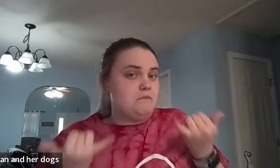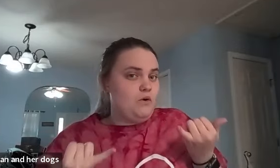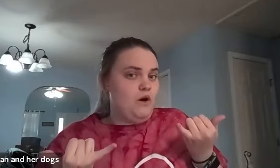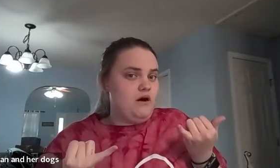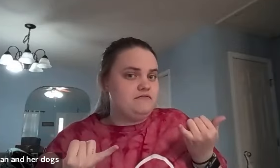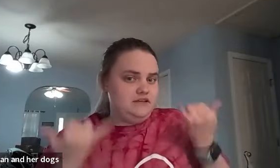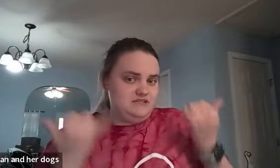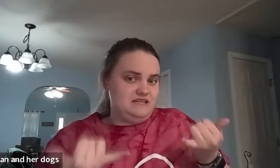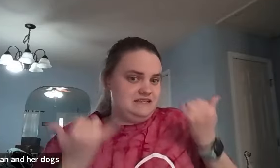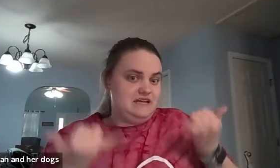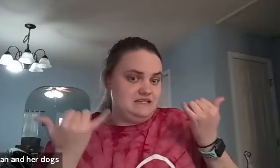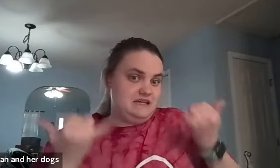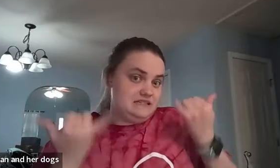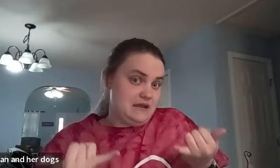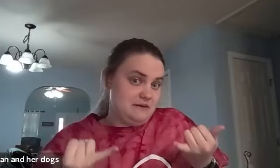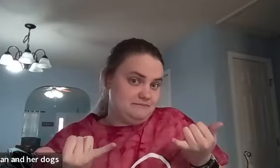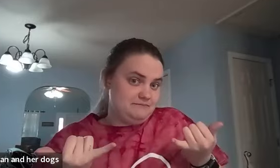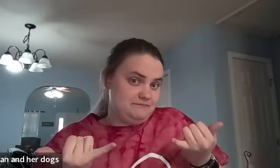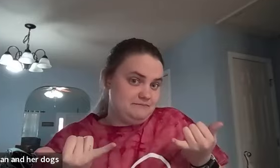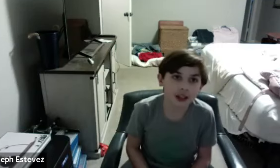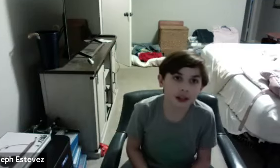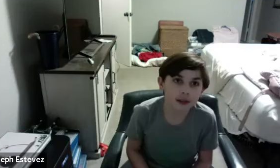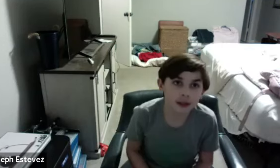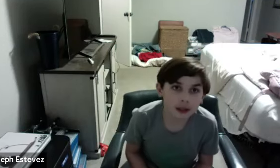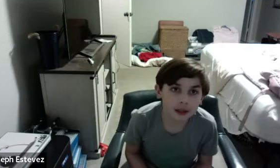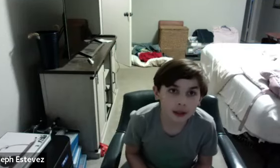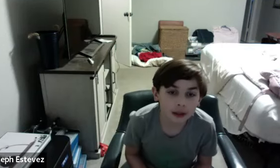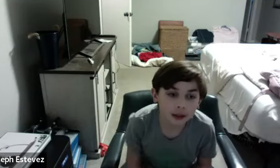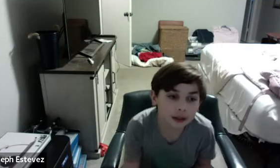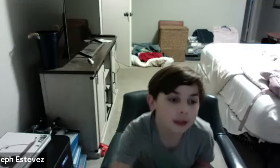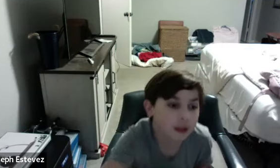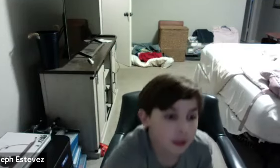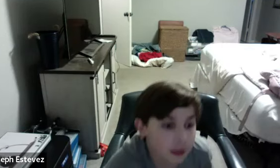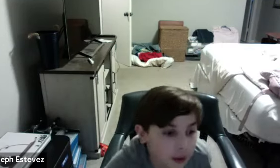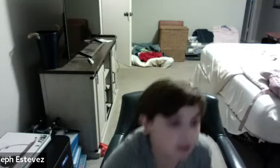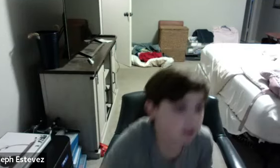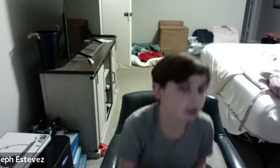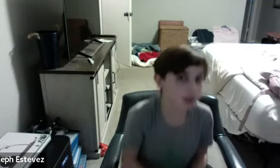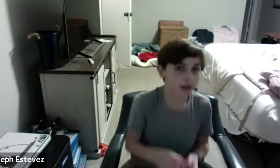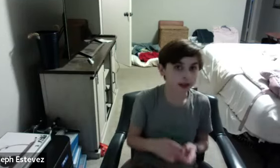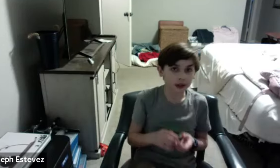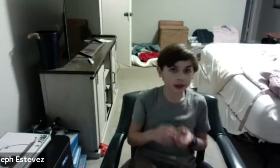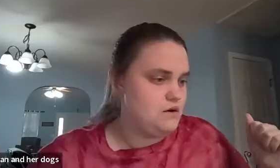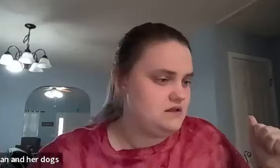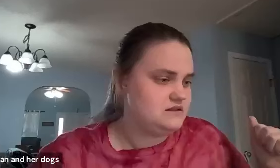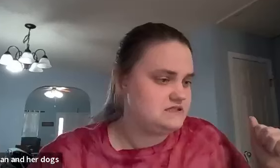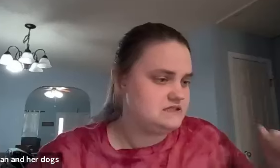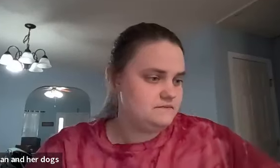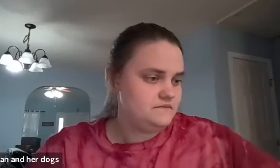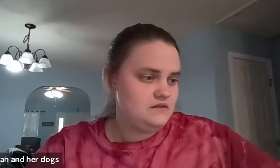more off like you're saying today, today, today. Got it. Okay. So let's see.